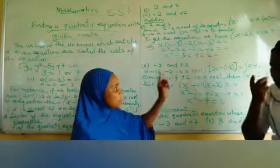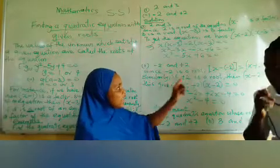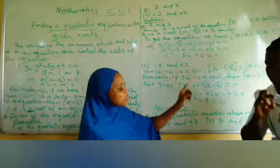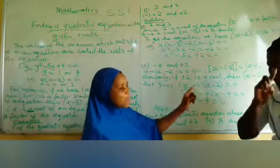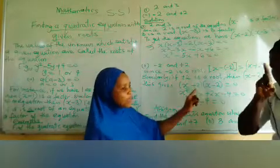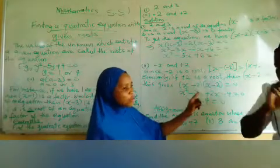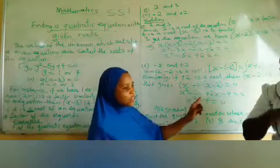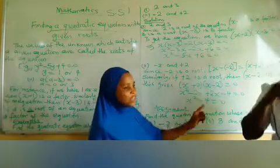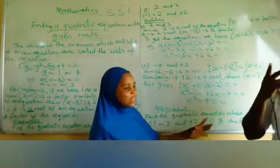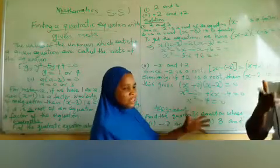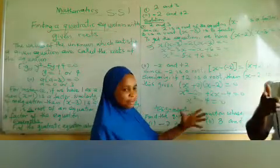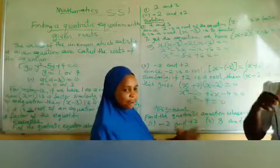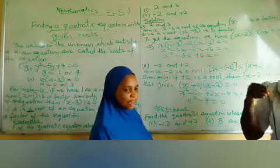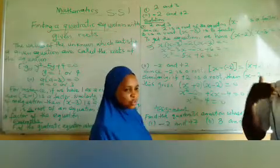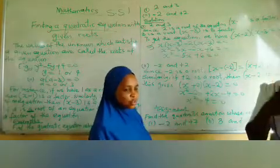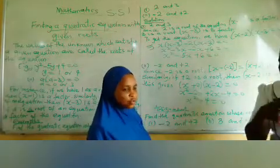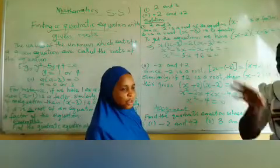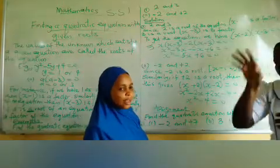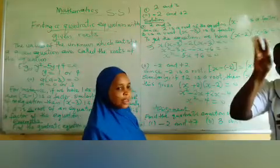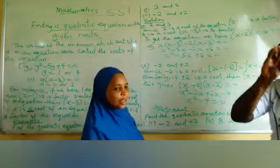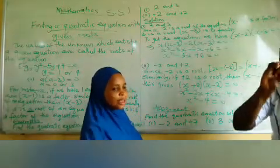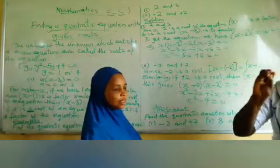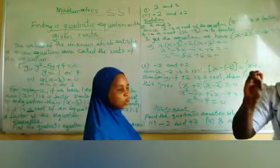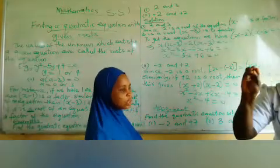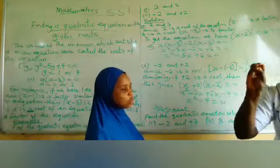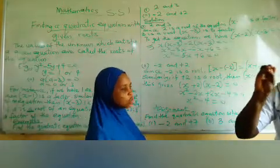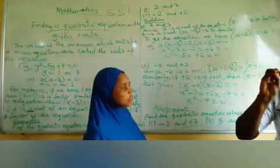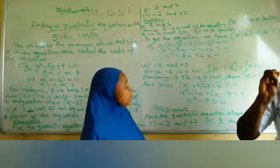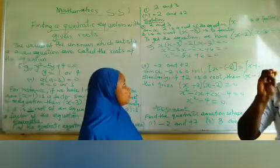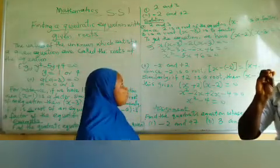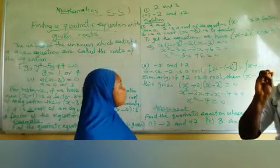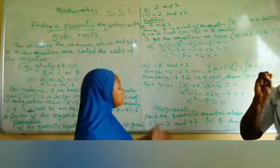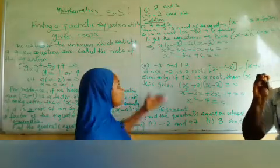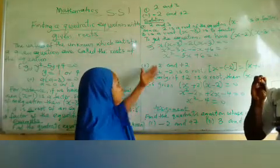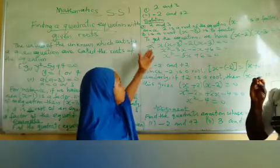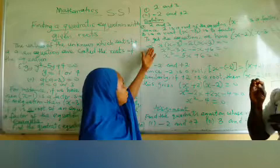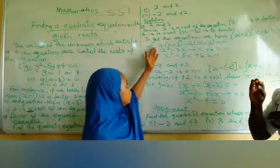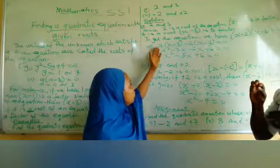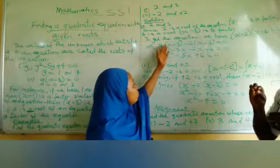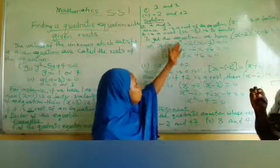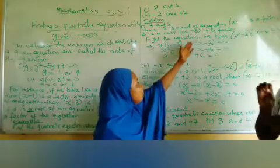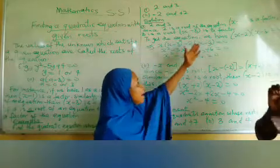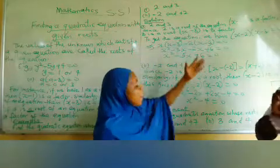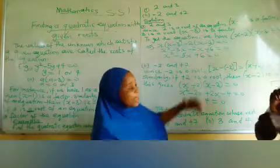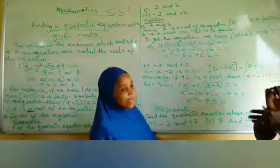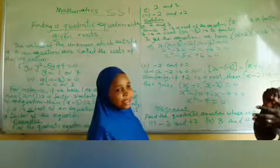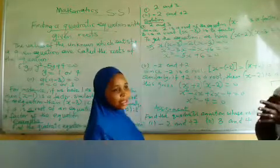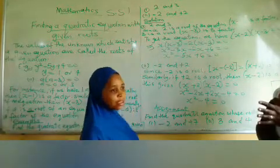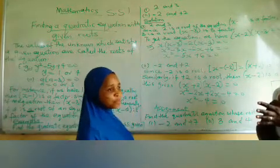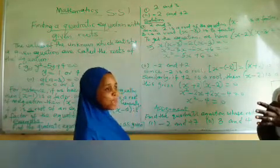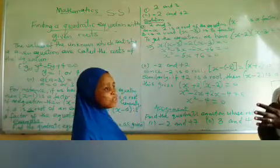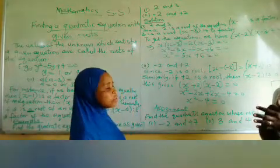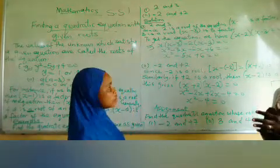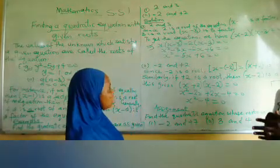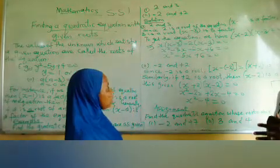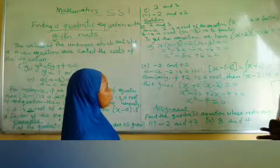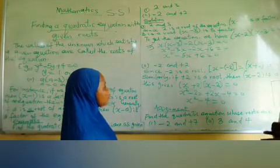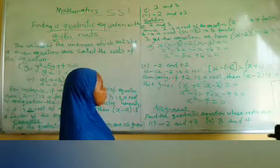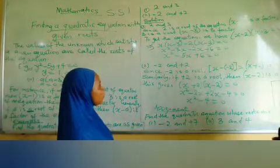x minus 3. Write the two together, equate it to 0. Then, by expansion now,